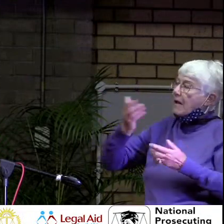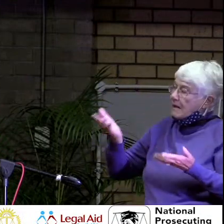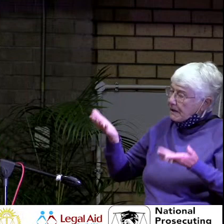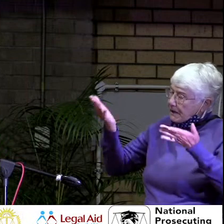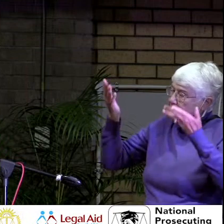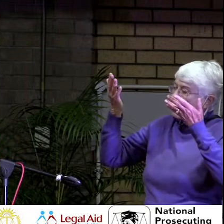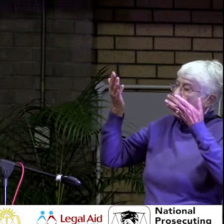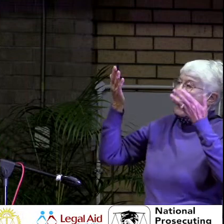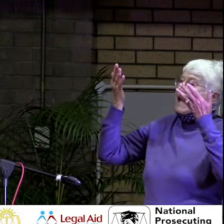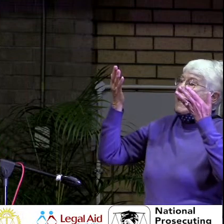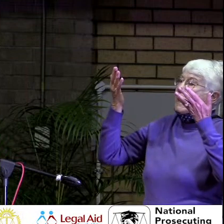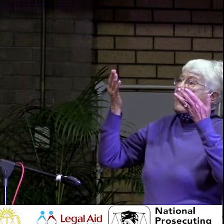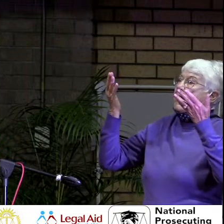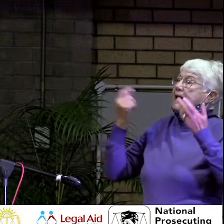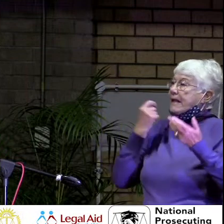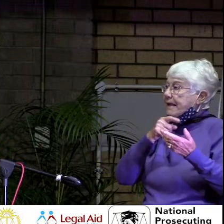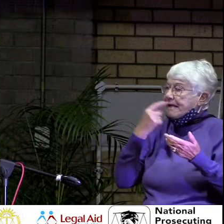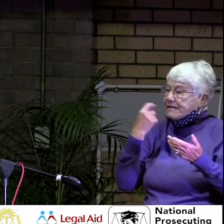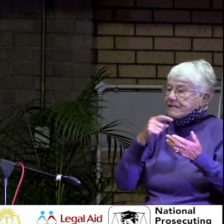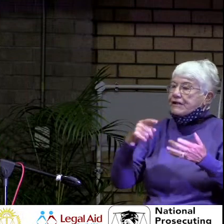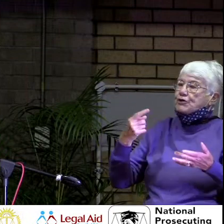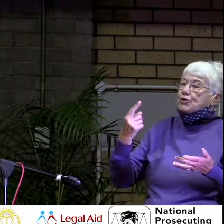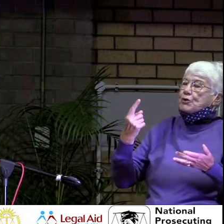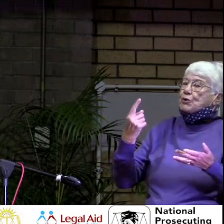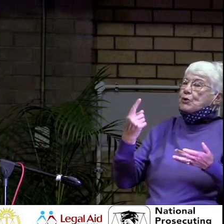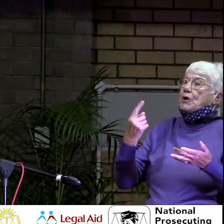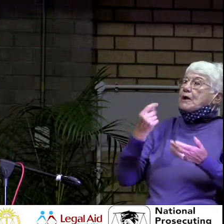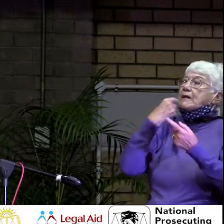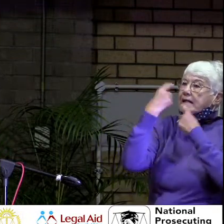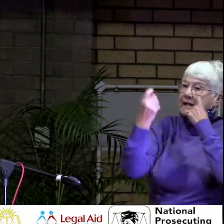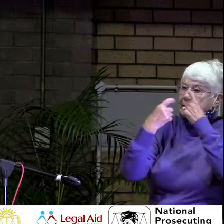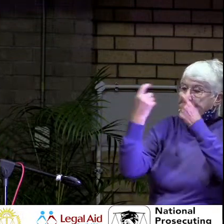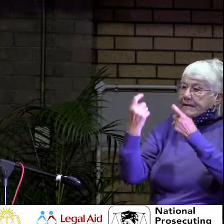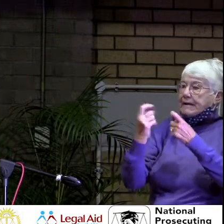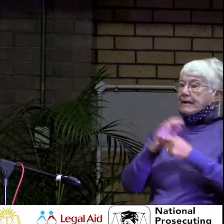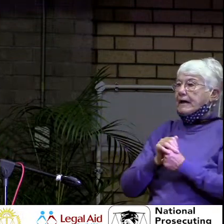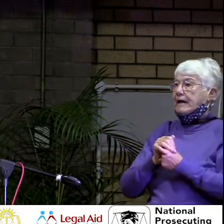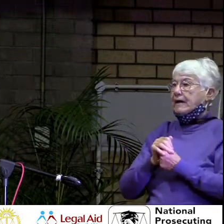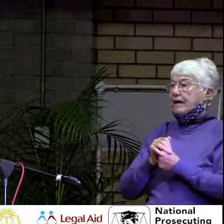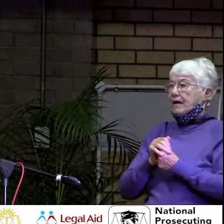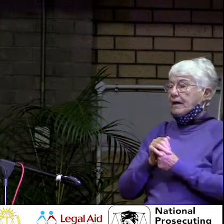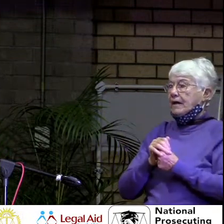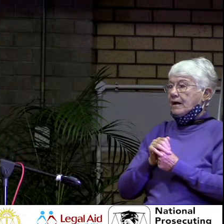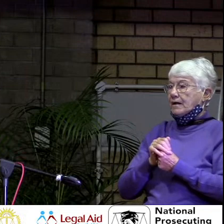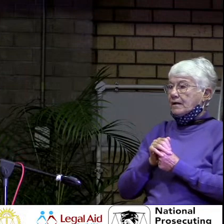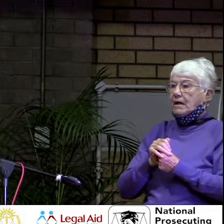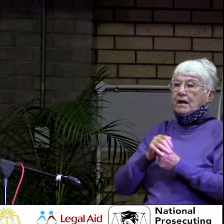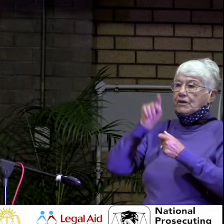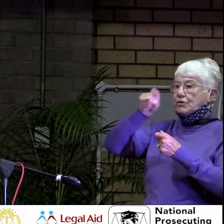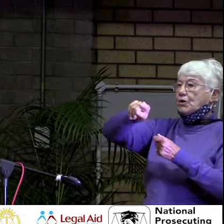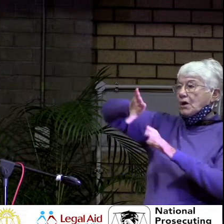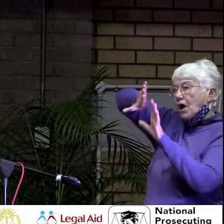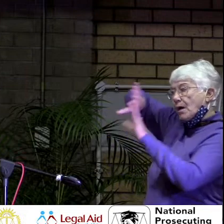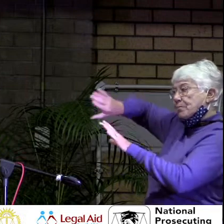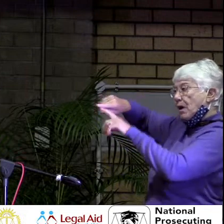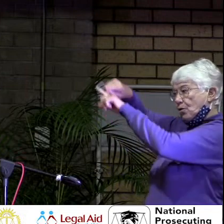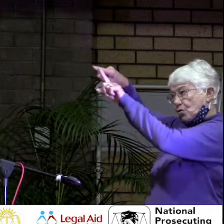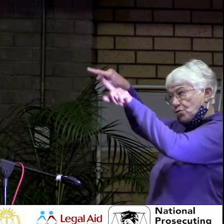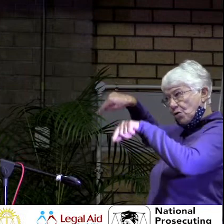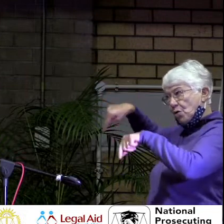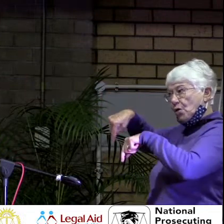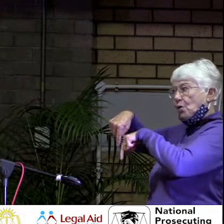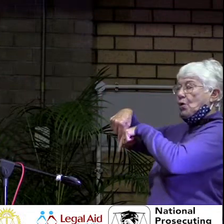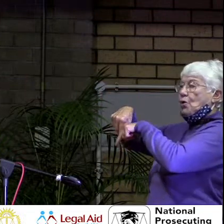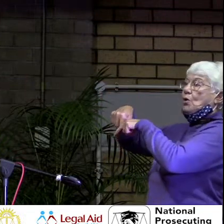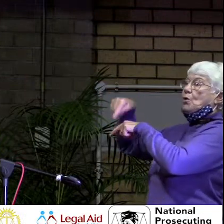can testify. They don't have to see the accused, and then it's relayed into the court. There's intermediaries for